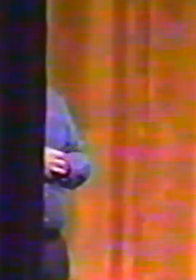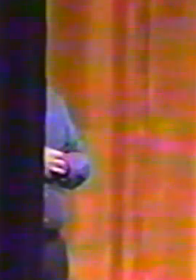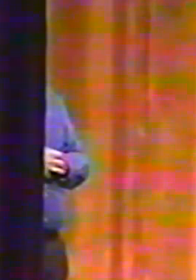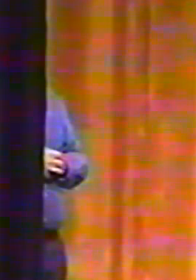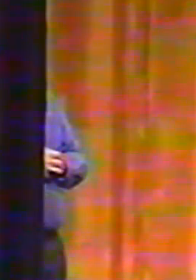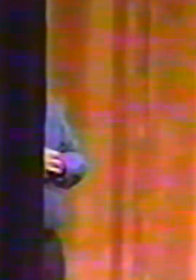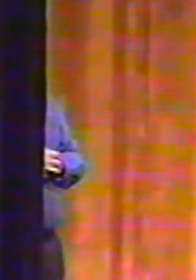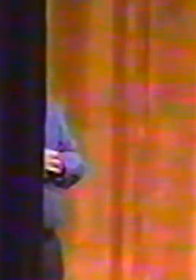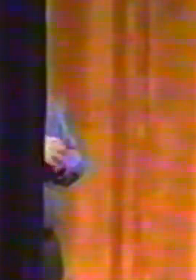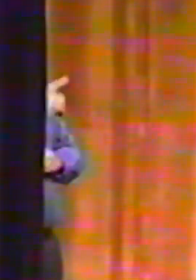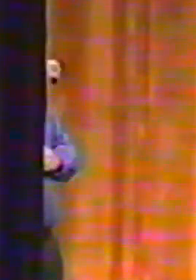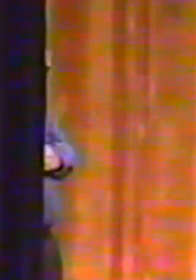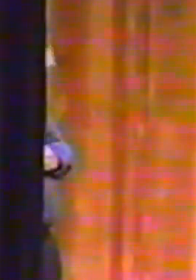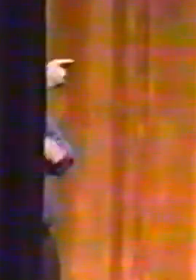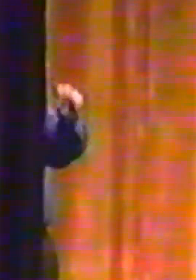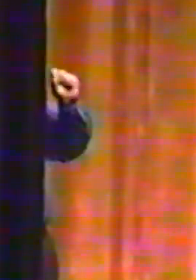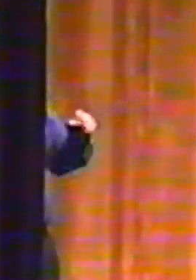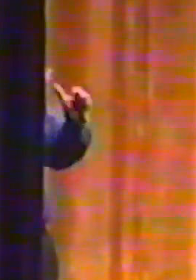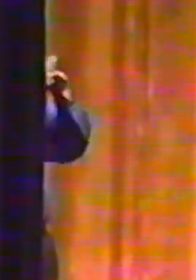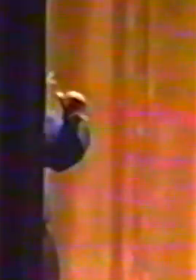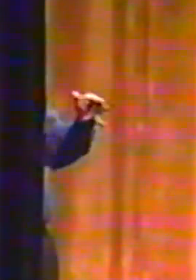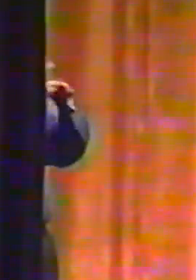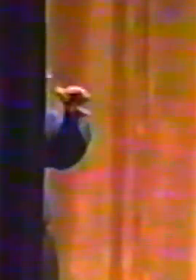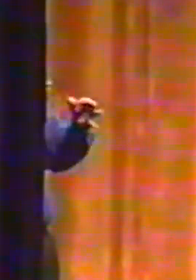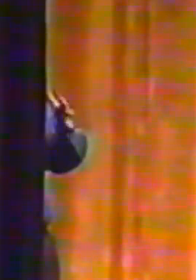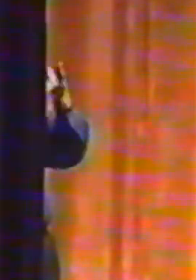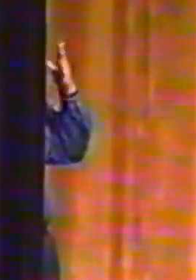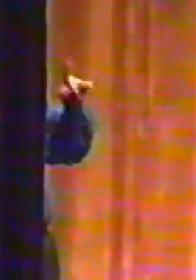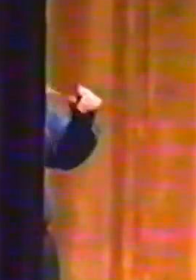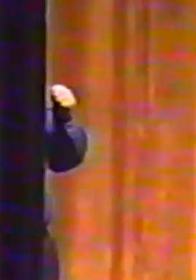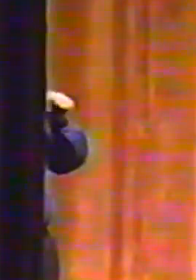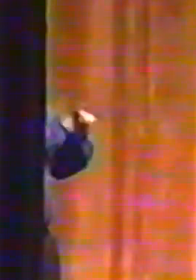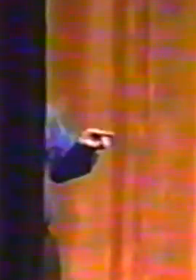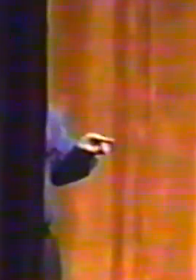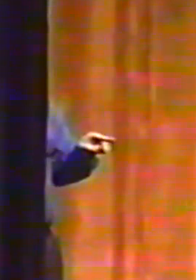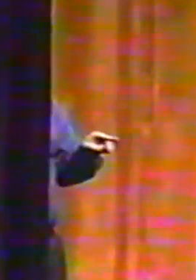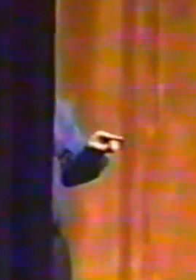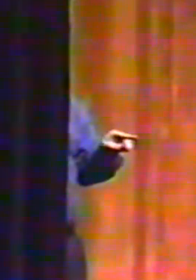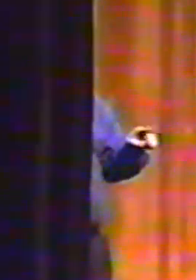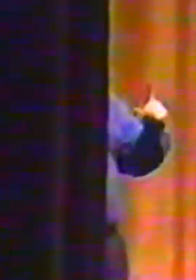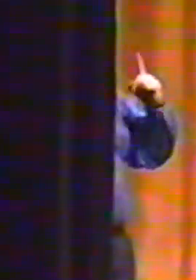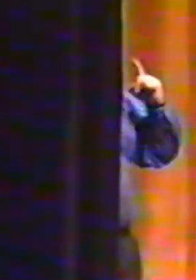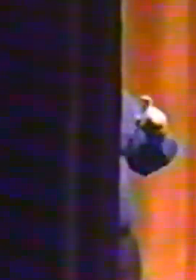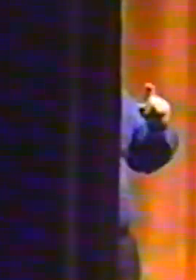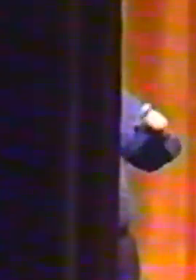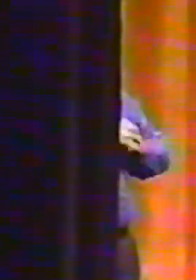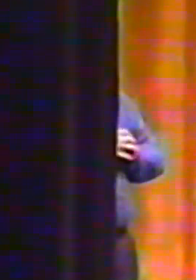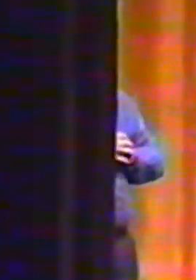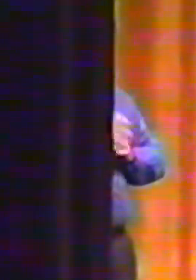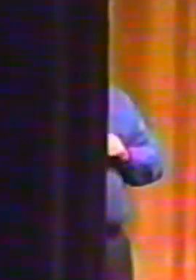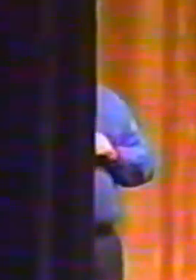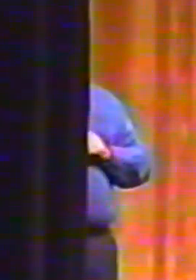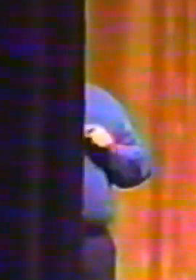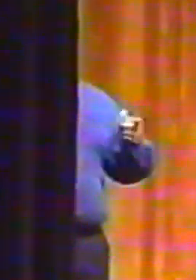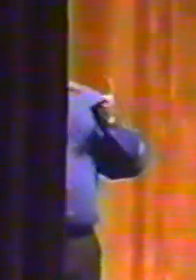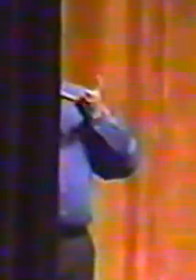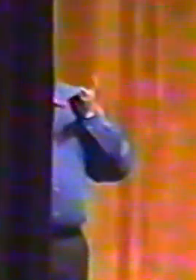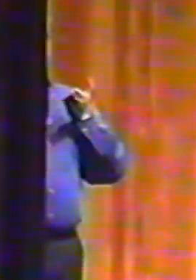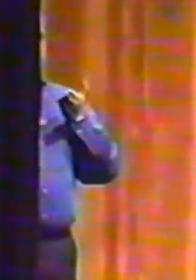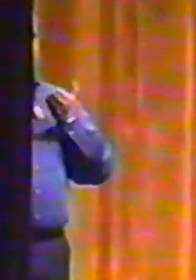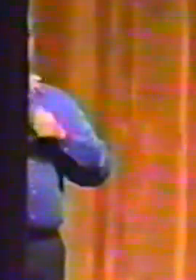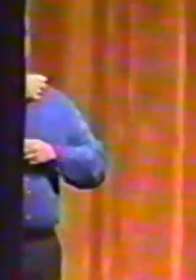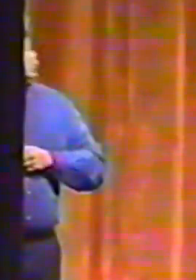Can you just tell us a little bit about what happened to Jang, the girl who cried? She was eventually released to someone